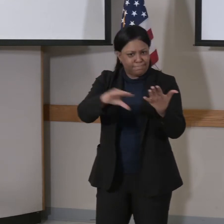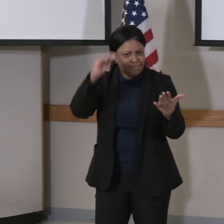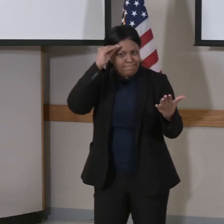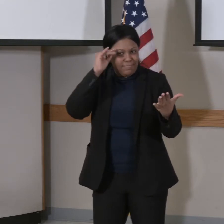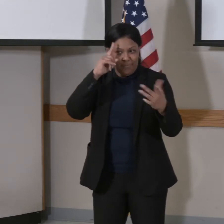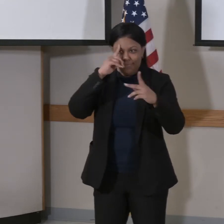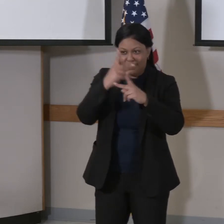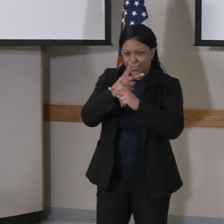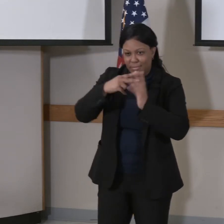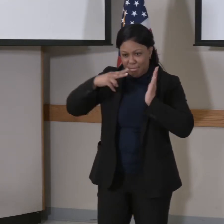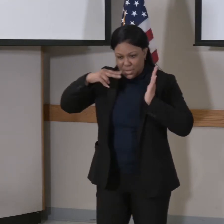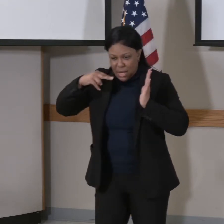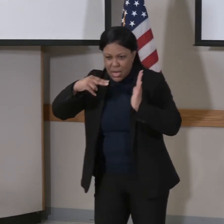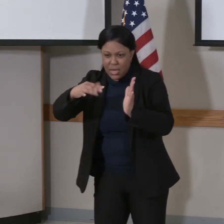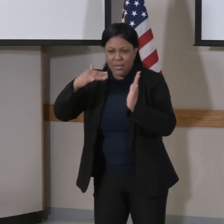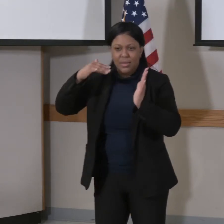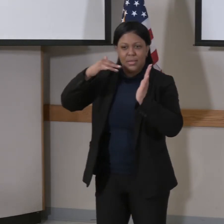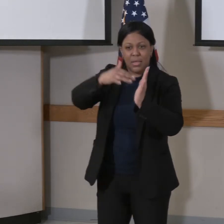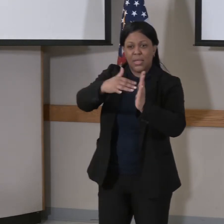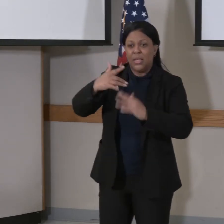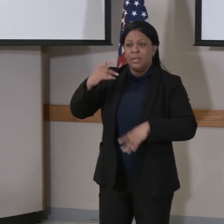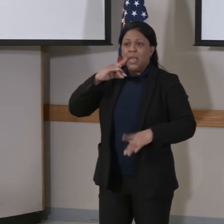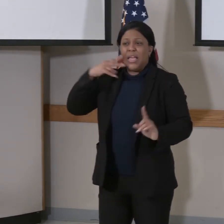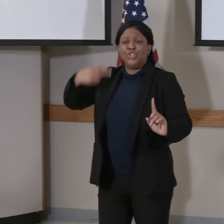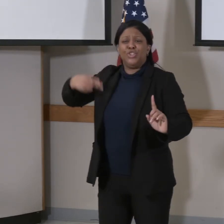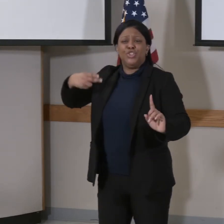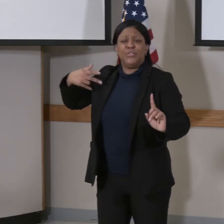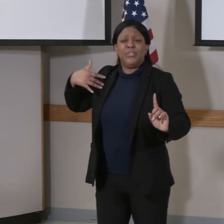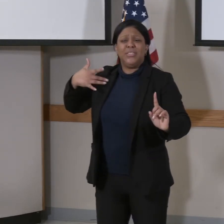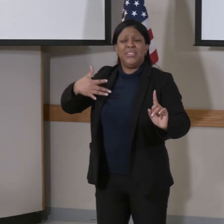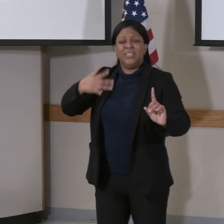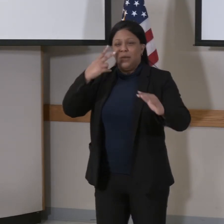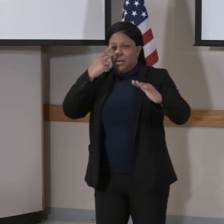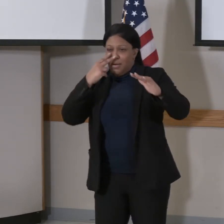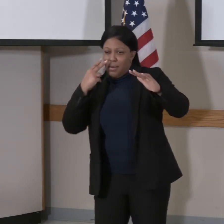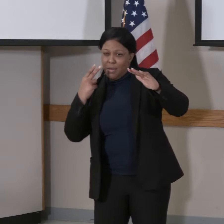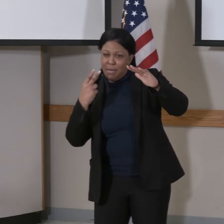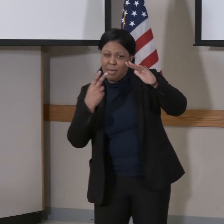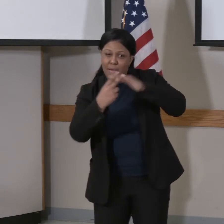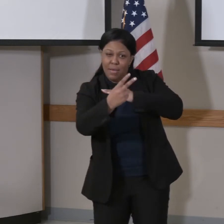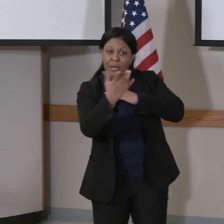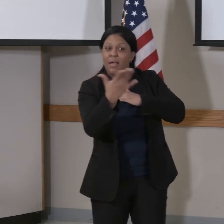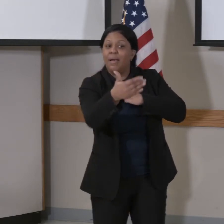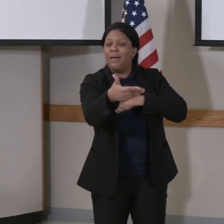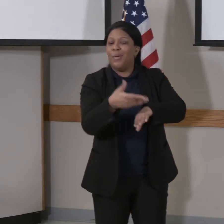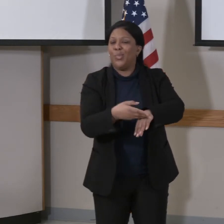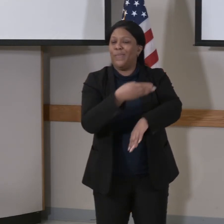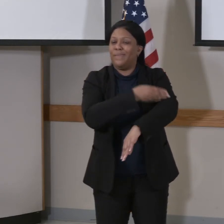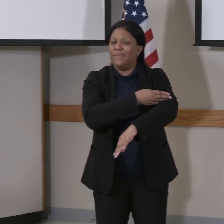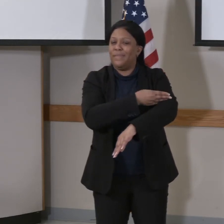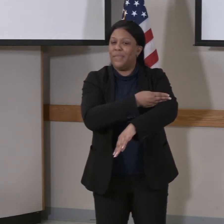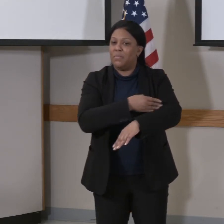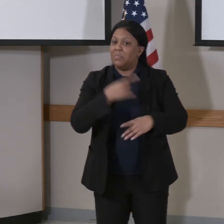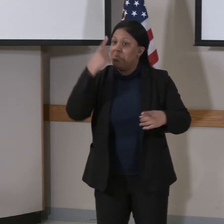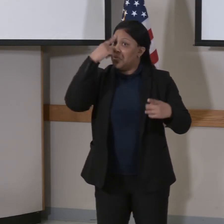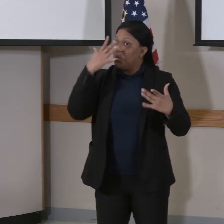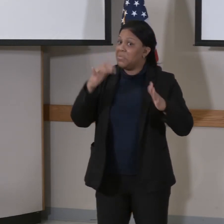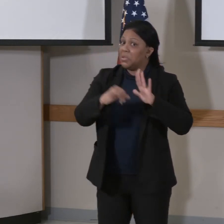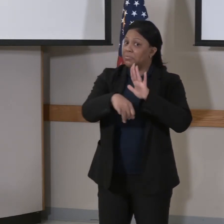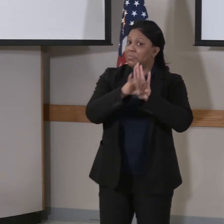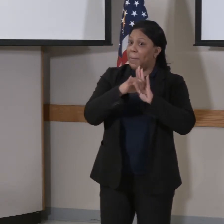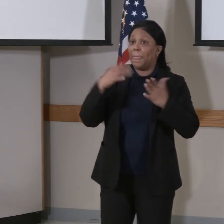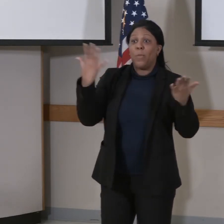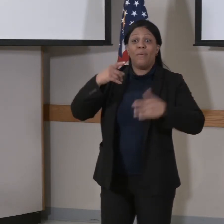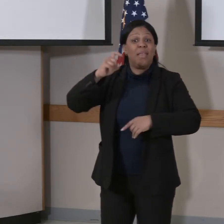past to try to figure out what we can do better in the future. I think we have been able to identify that and put those in place.